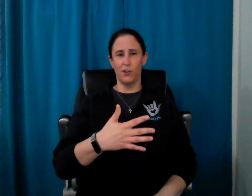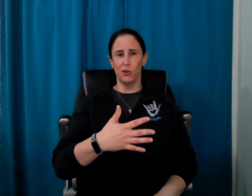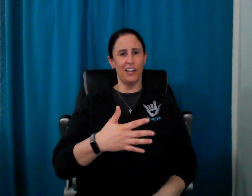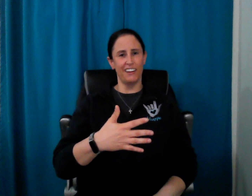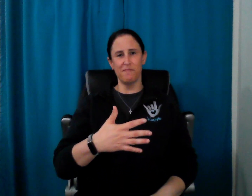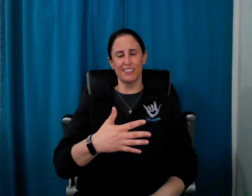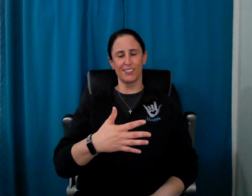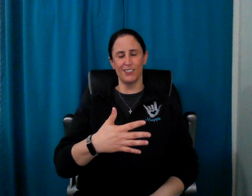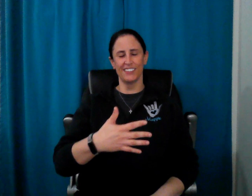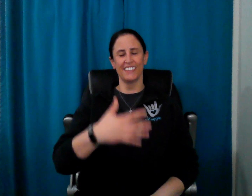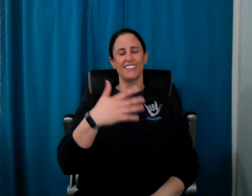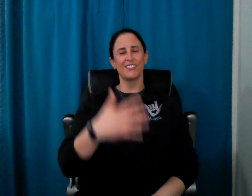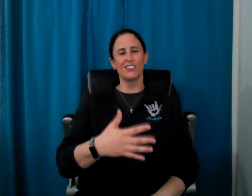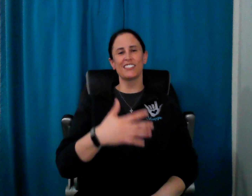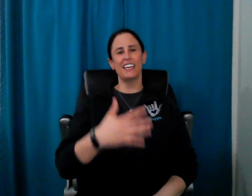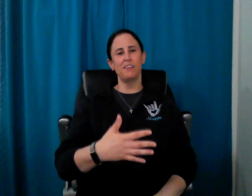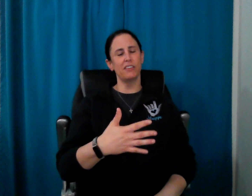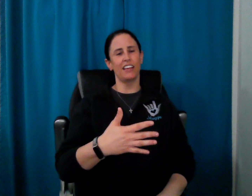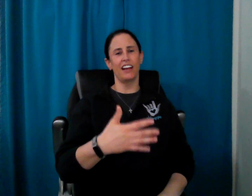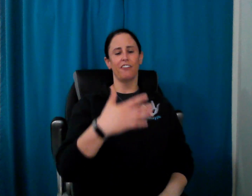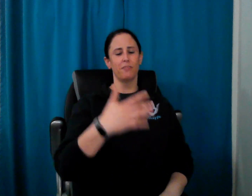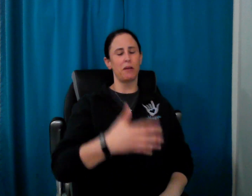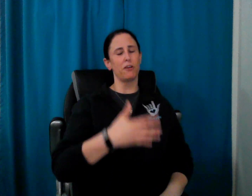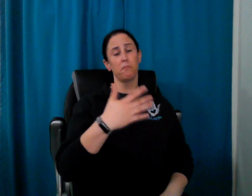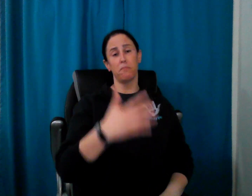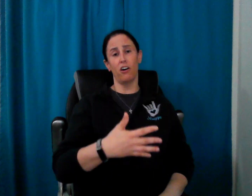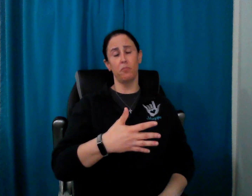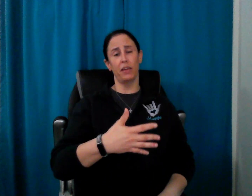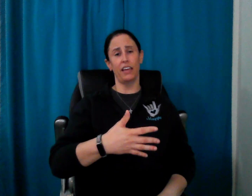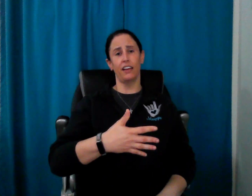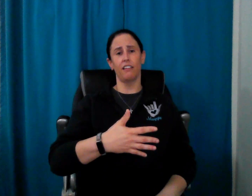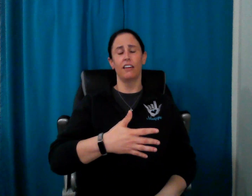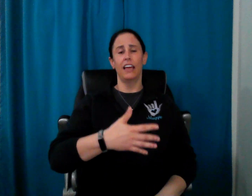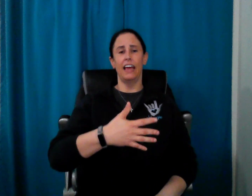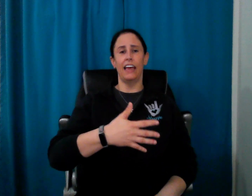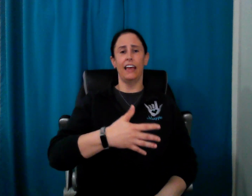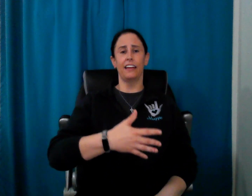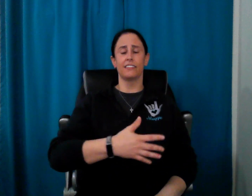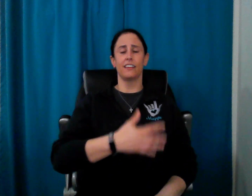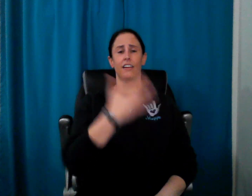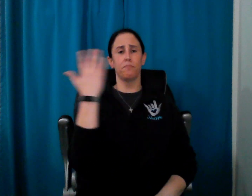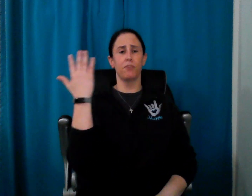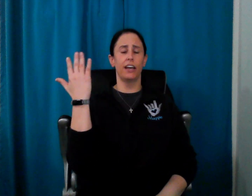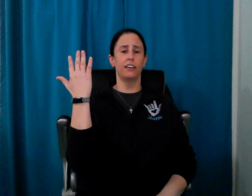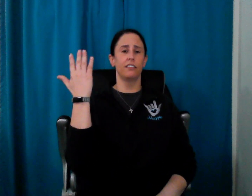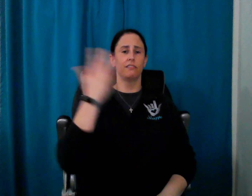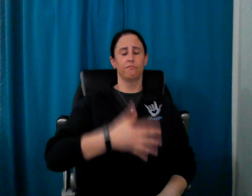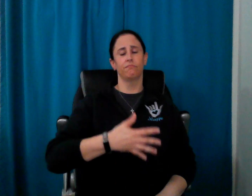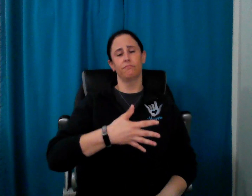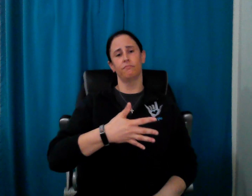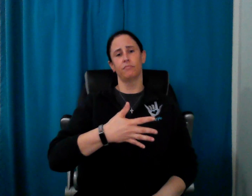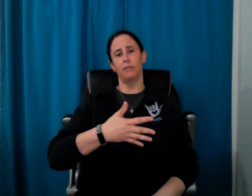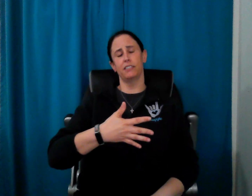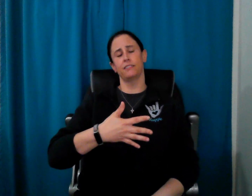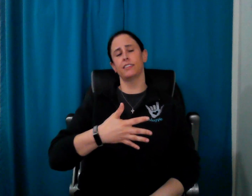whole lot of muscle. So just keep it there. Remember, palm in, and it's not upright. Keep it to the